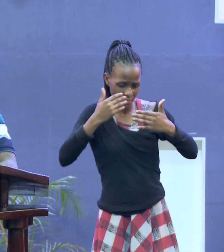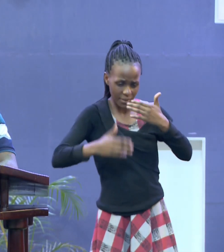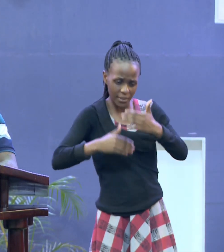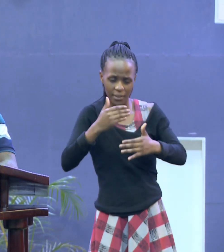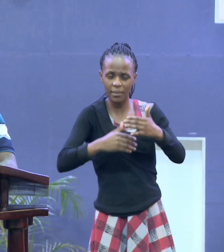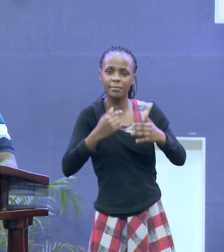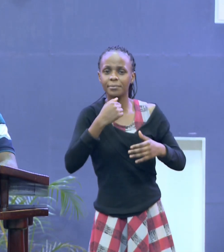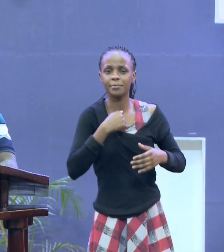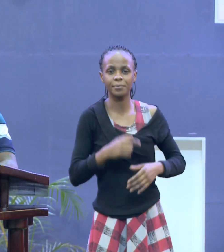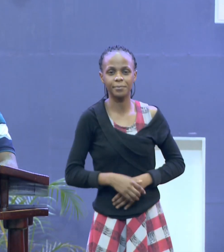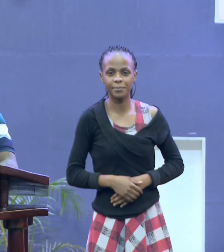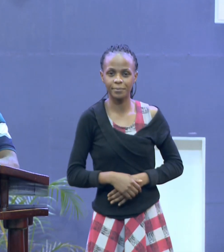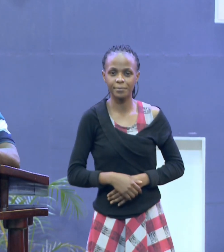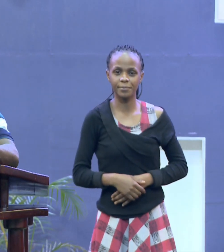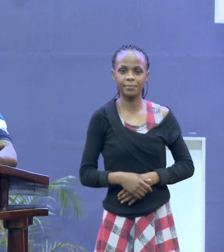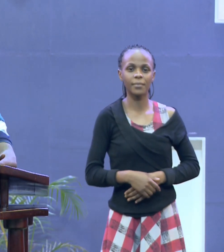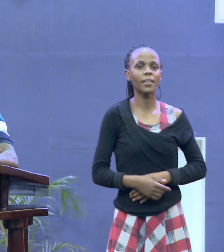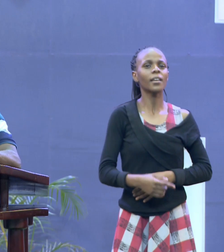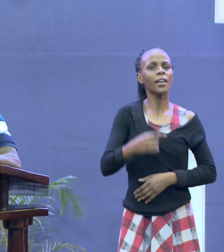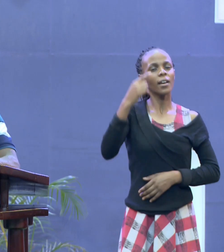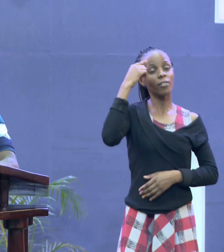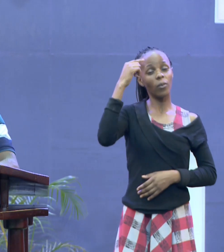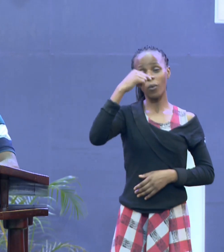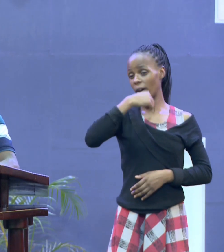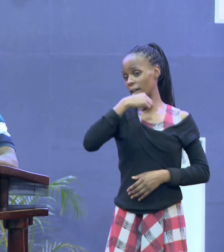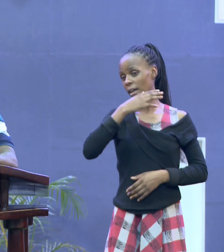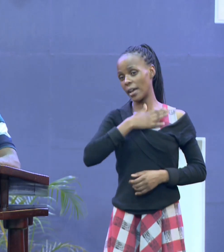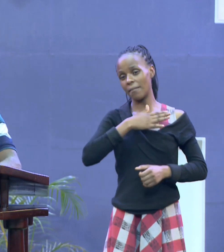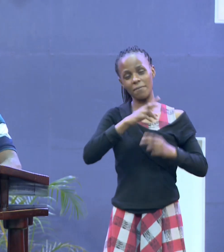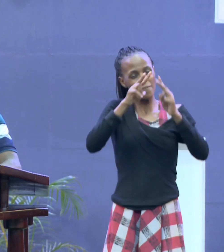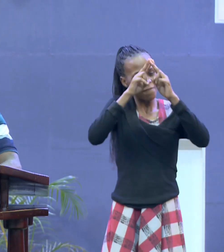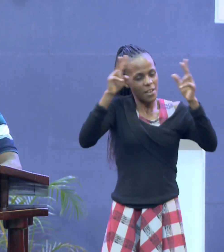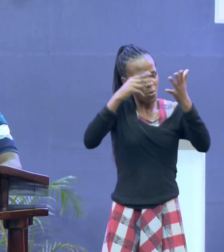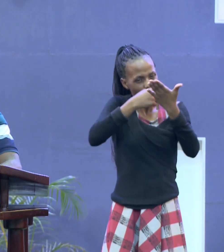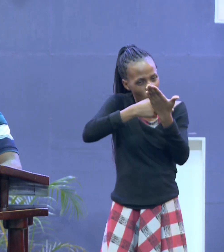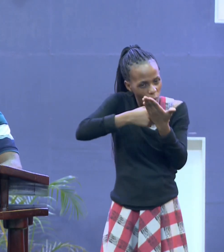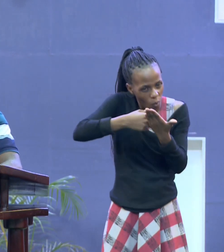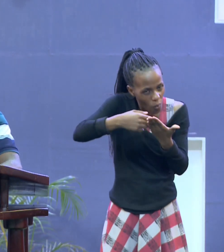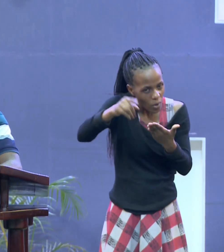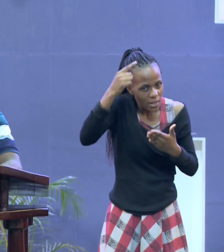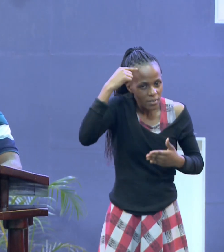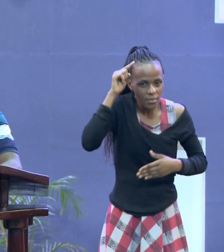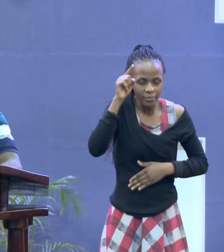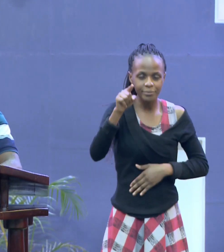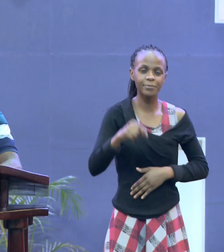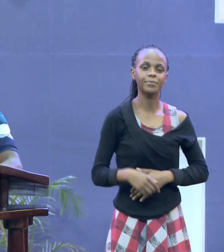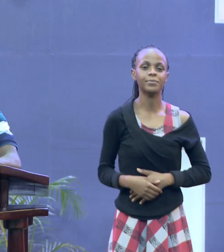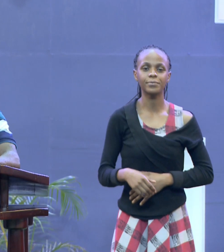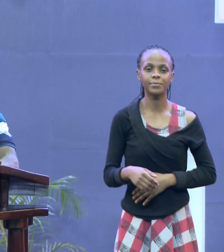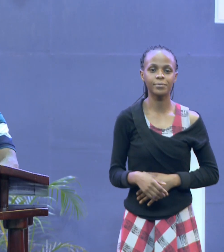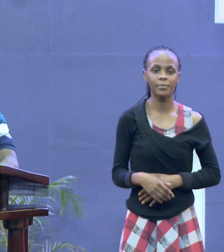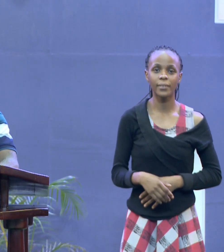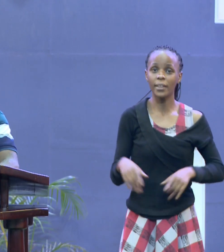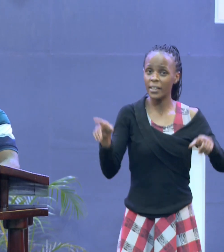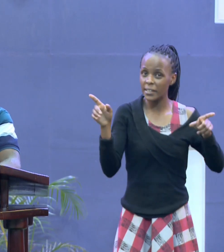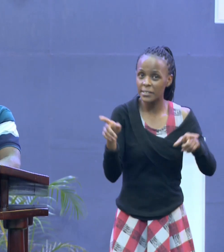imirira weka tonsemberera nze. For I am too sacred for you. Kubanga nze nkusinga obutukuvu.